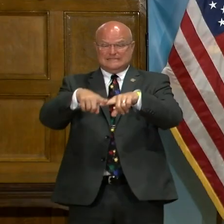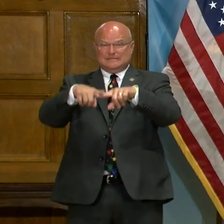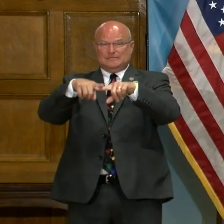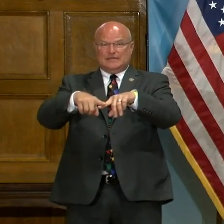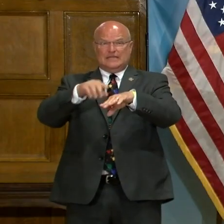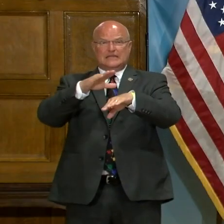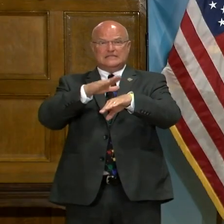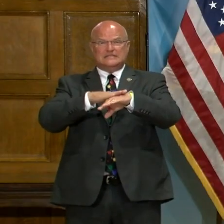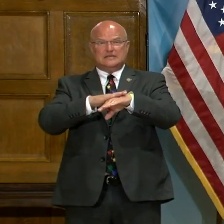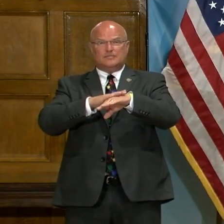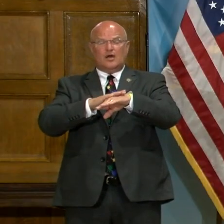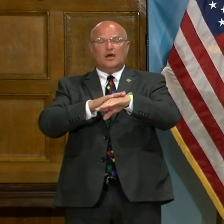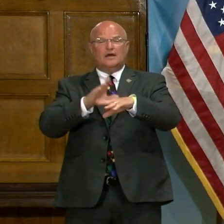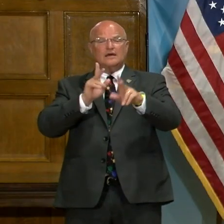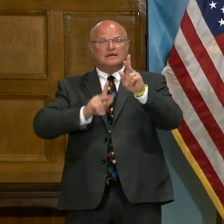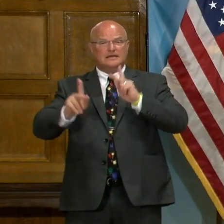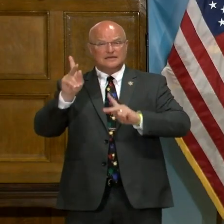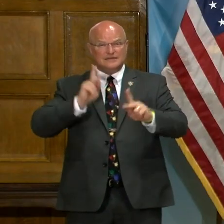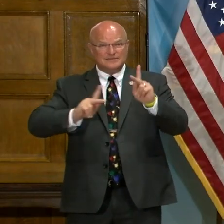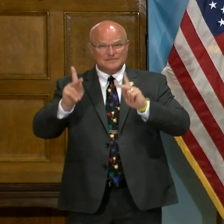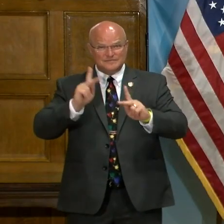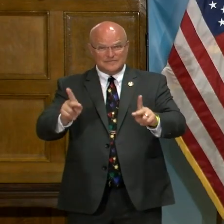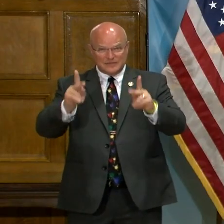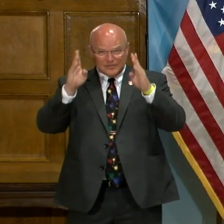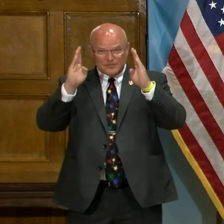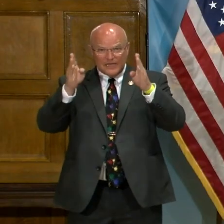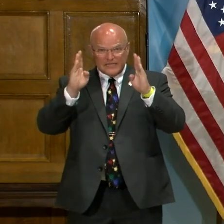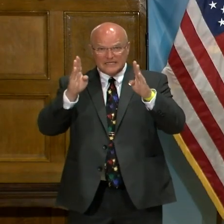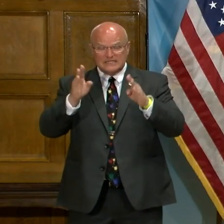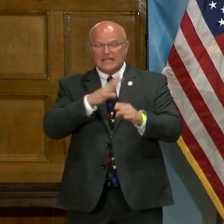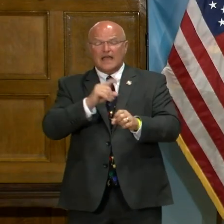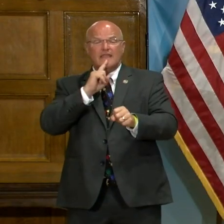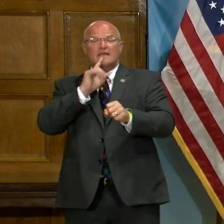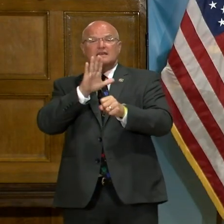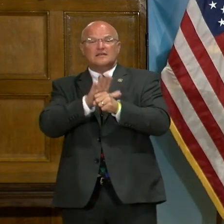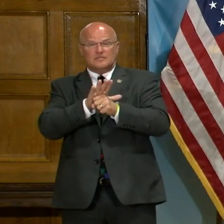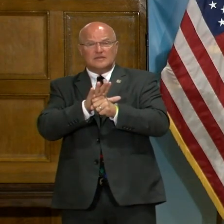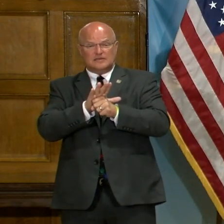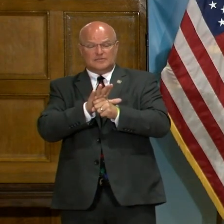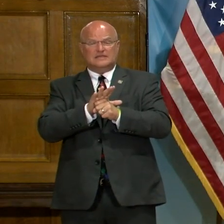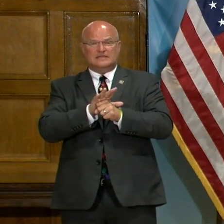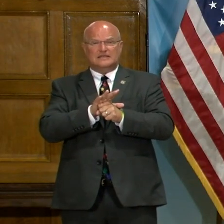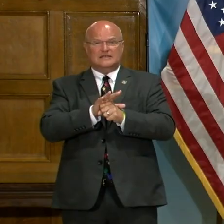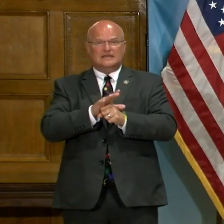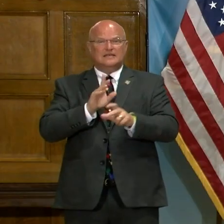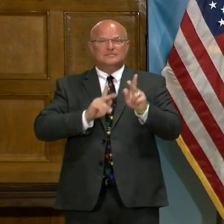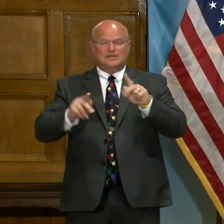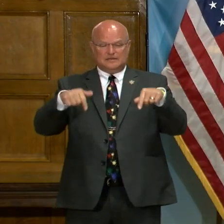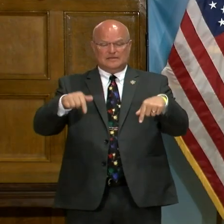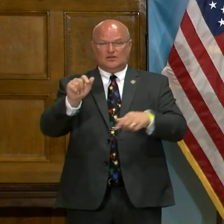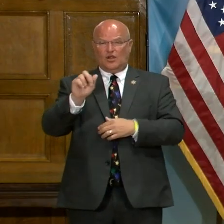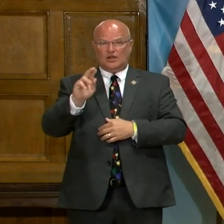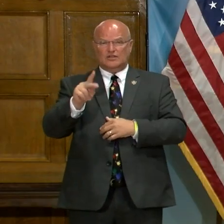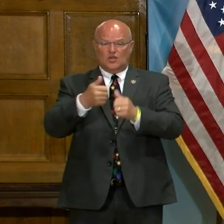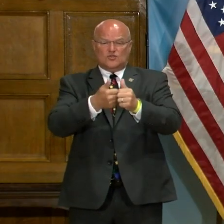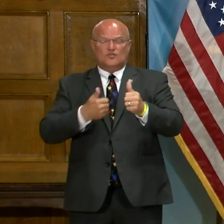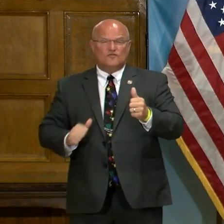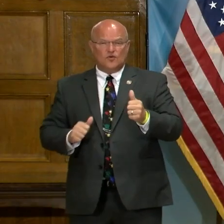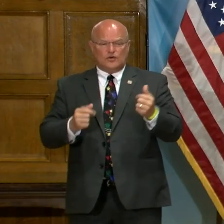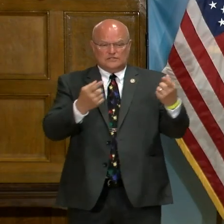depends upon the discipline and the commitment of the people of Arkansas to